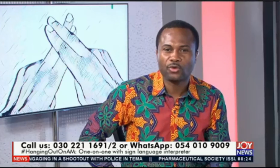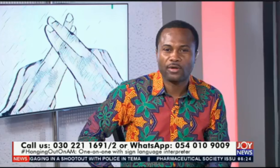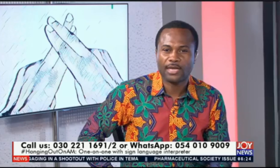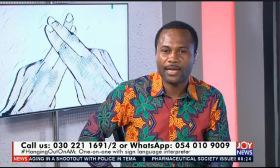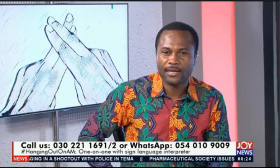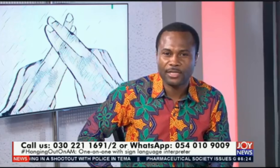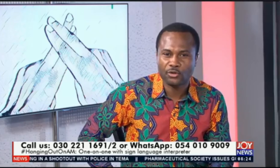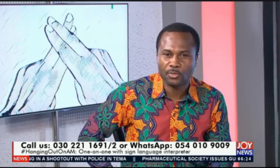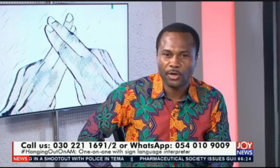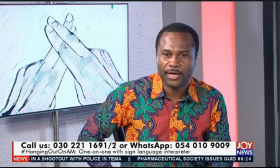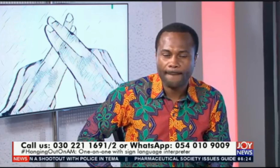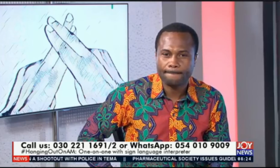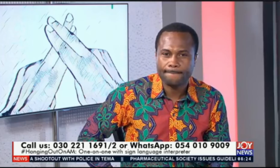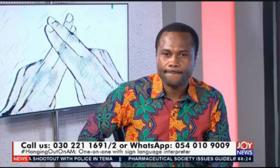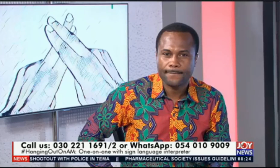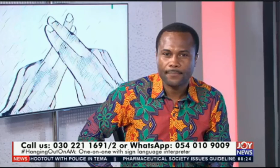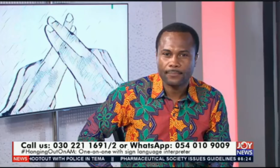Halidu on the line. Halidu, good morning.